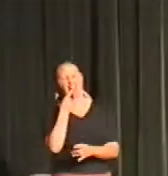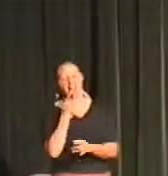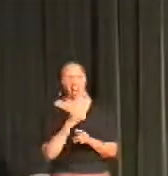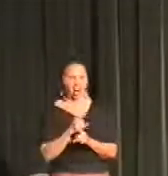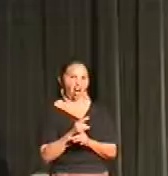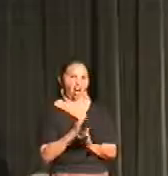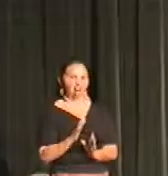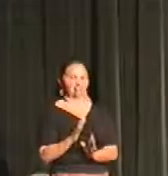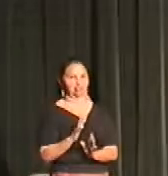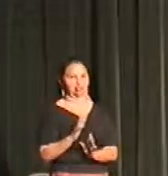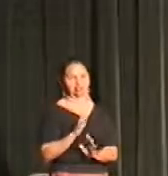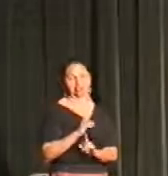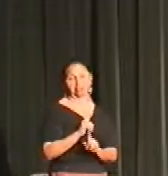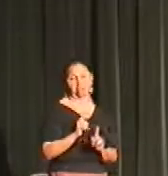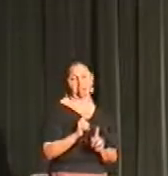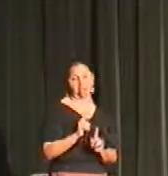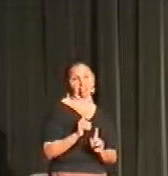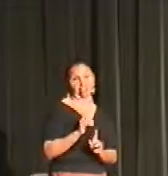you know, but she wasn't a real